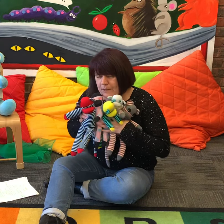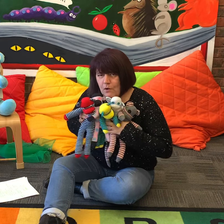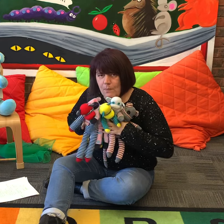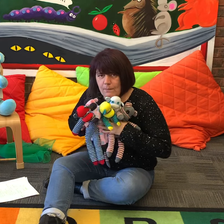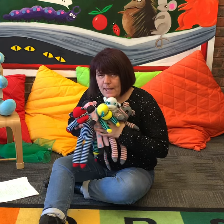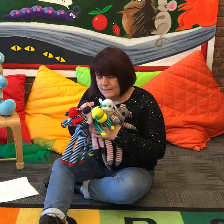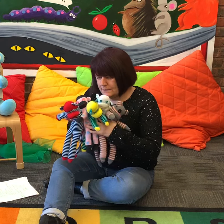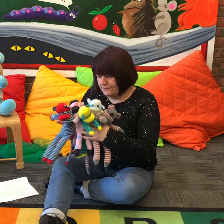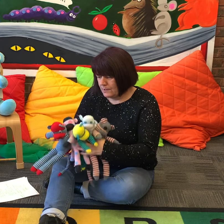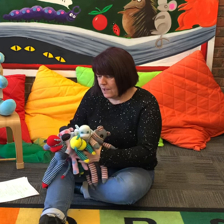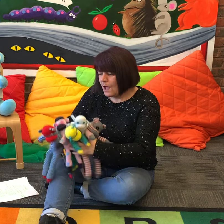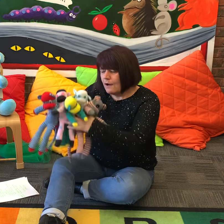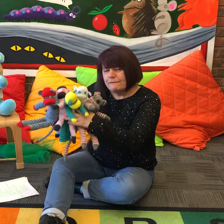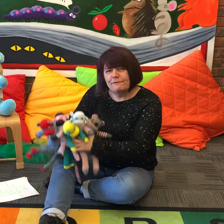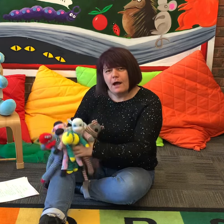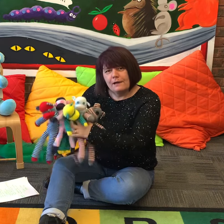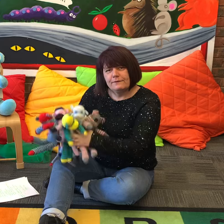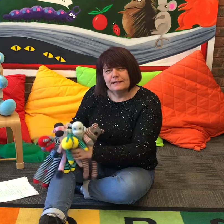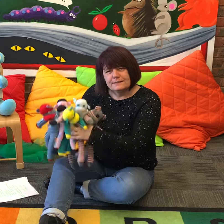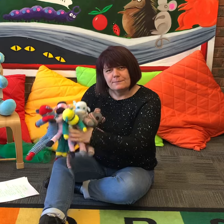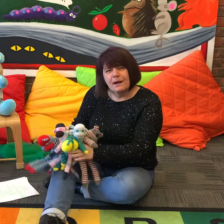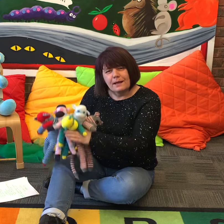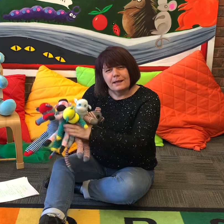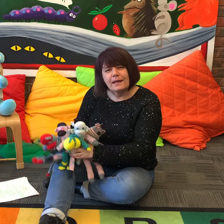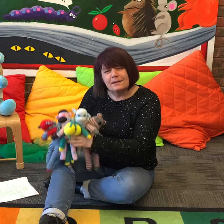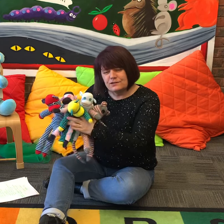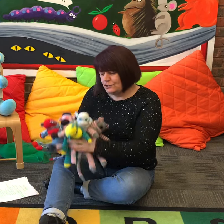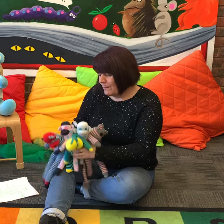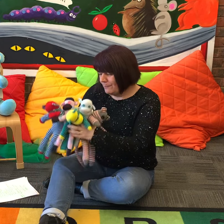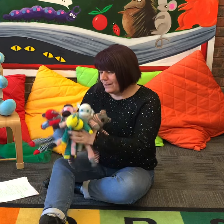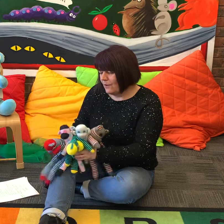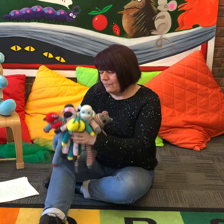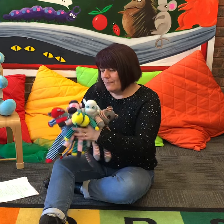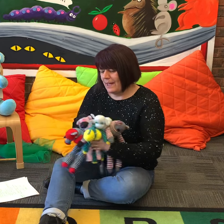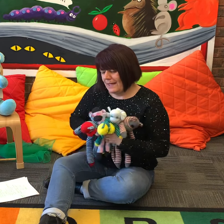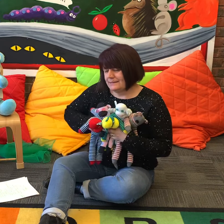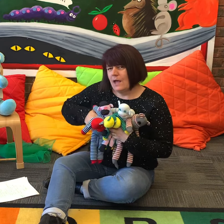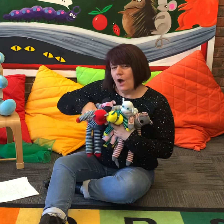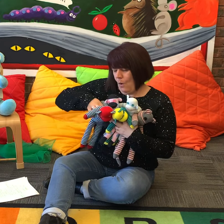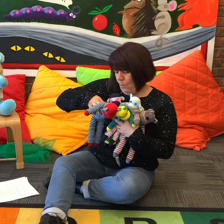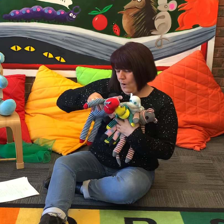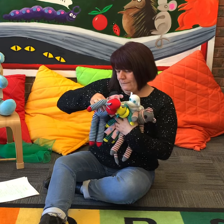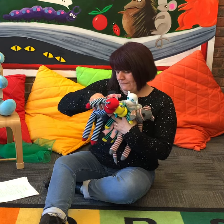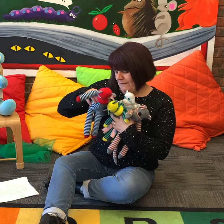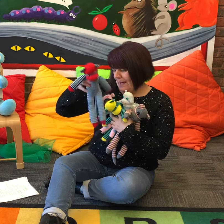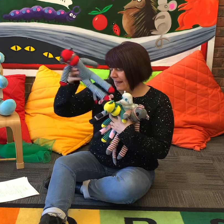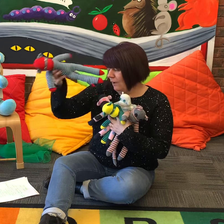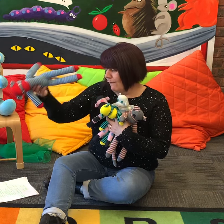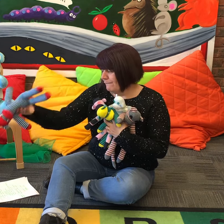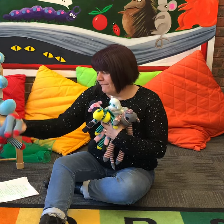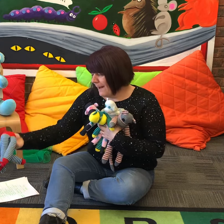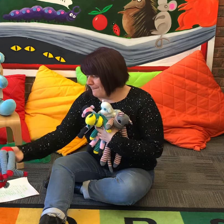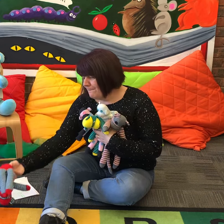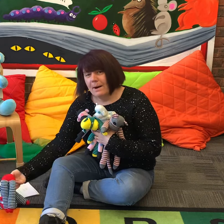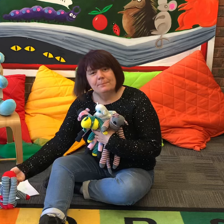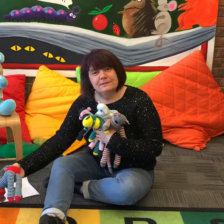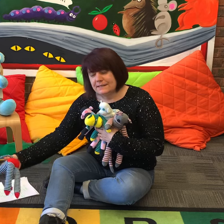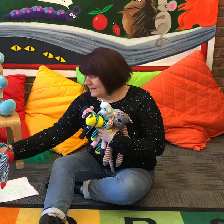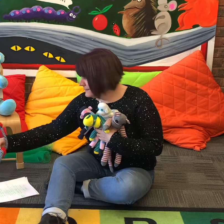on the bed. Five little monkeys jumping on the bed. One fell off and bumped his